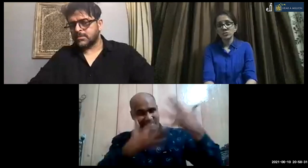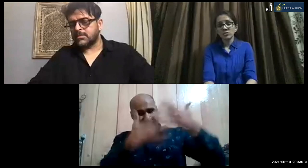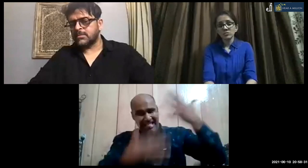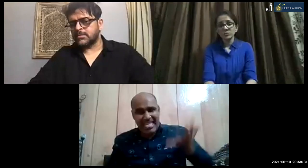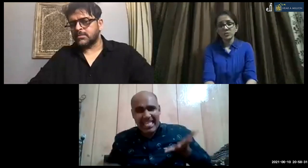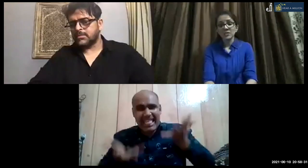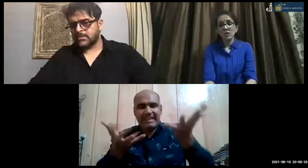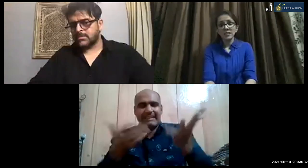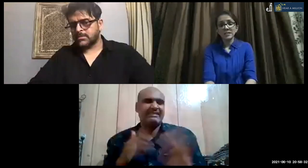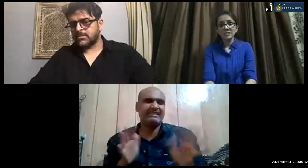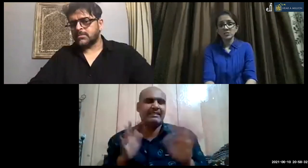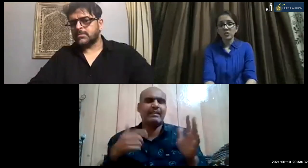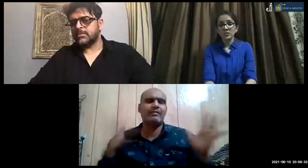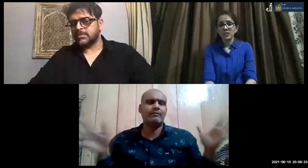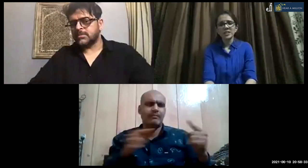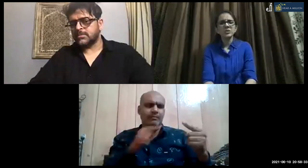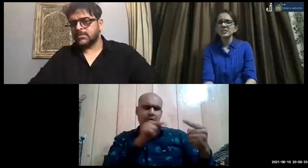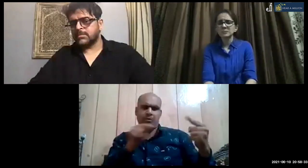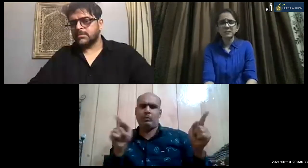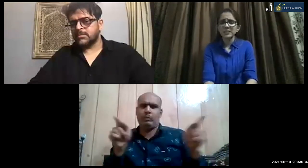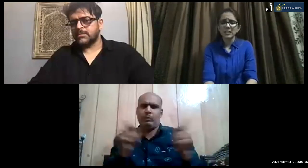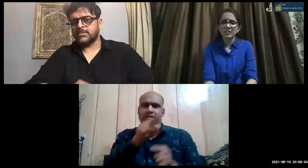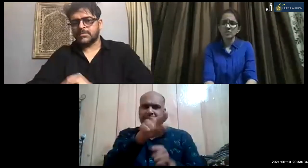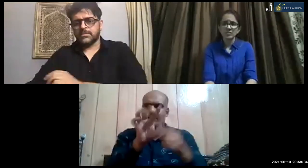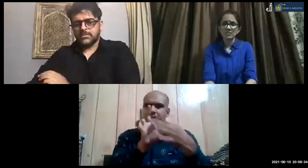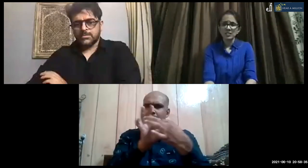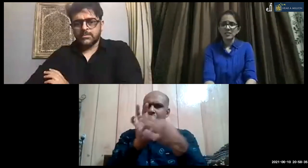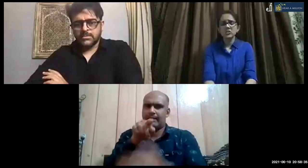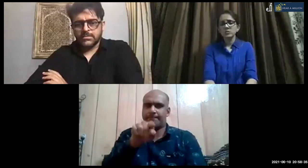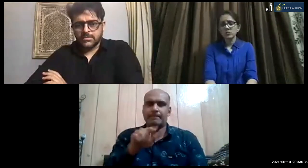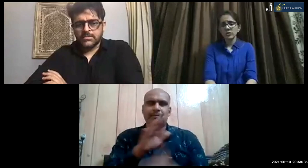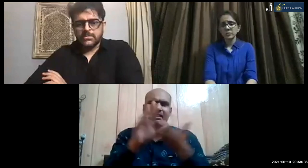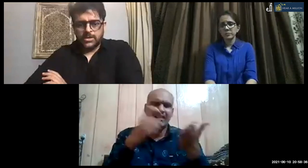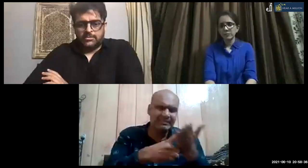challenges which are not getting resolved. I don't want to explain my challenges.